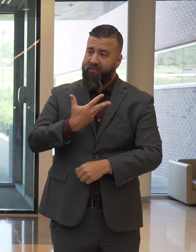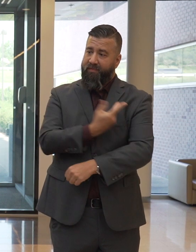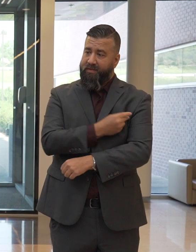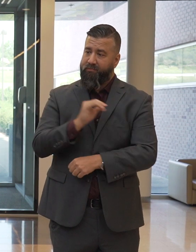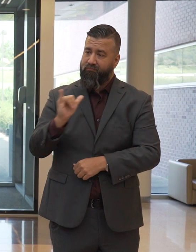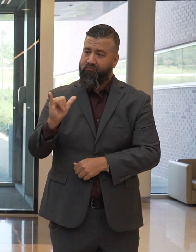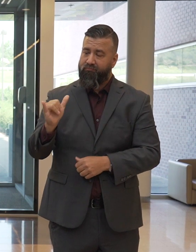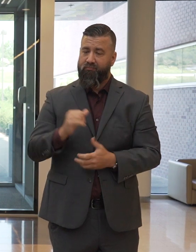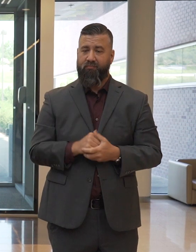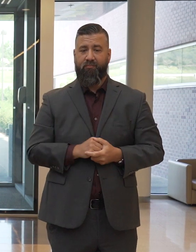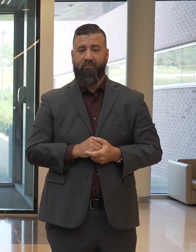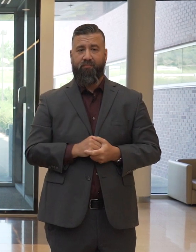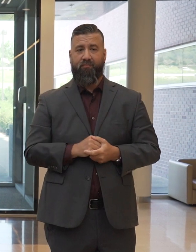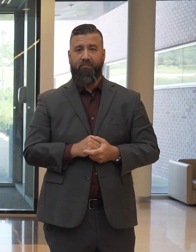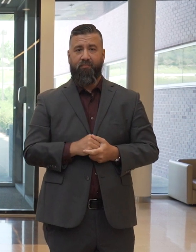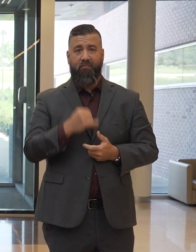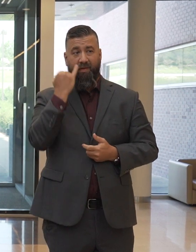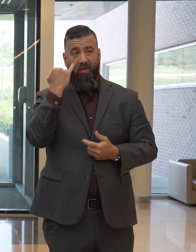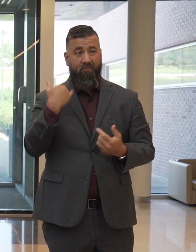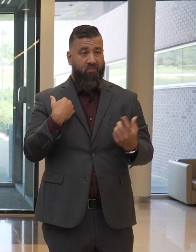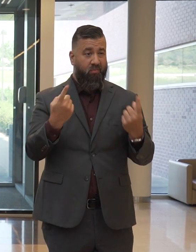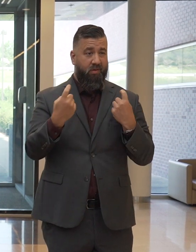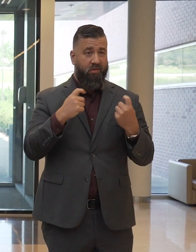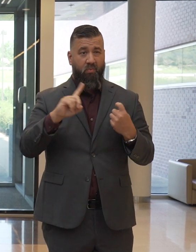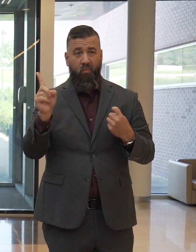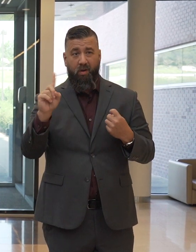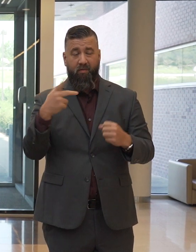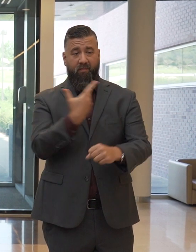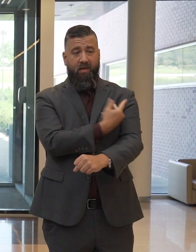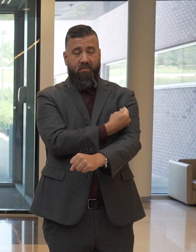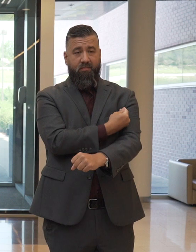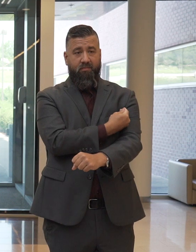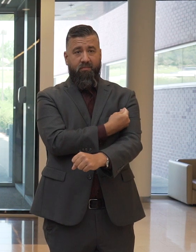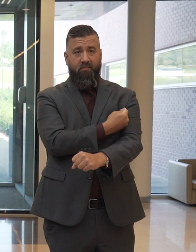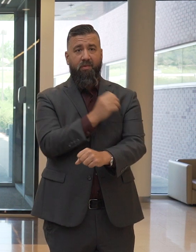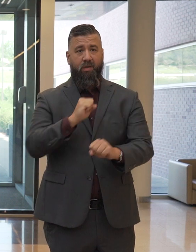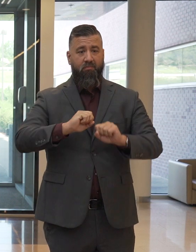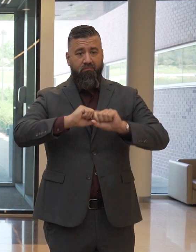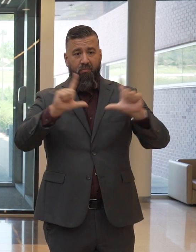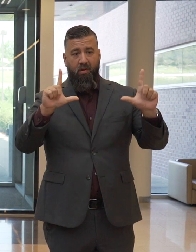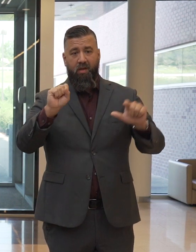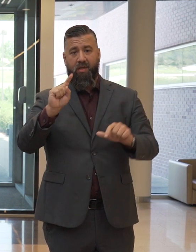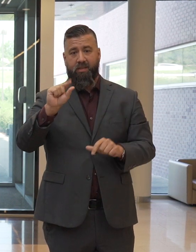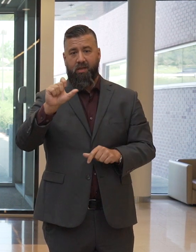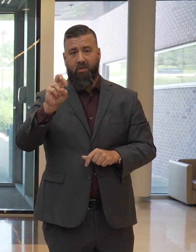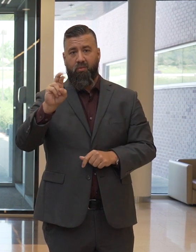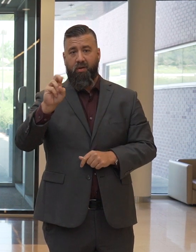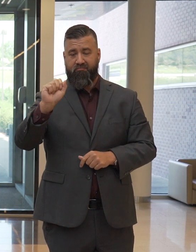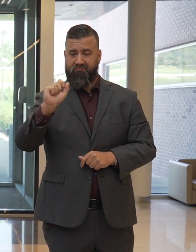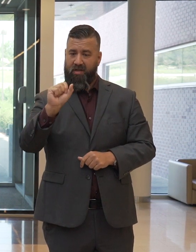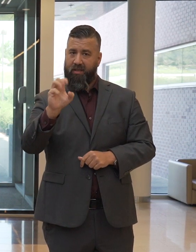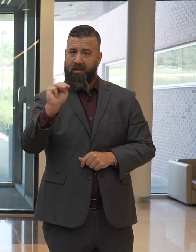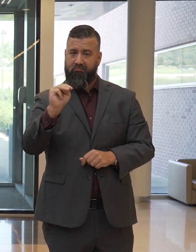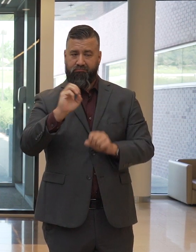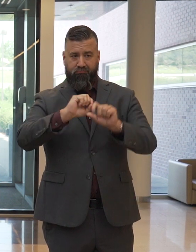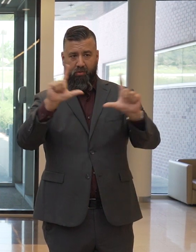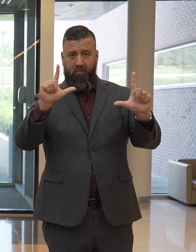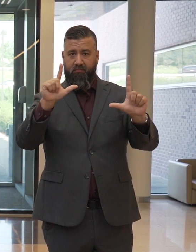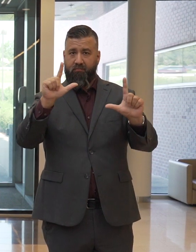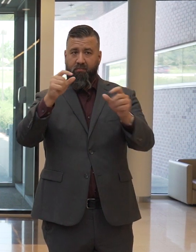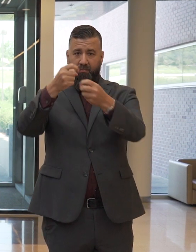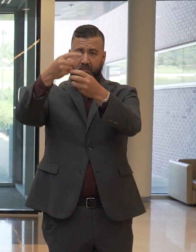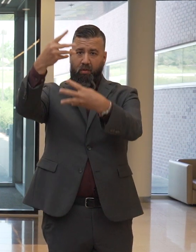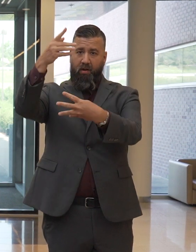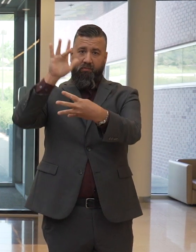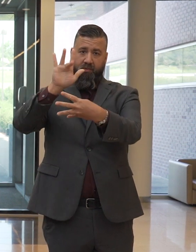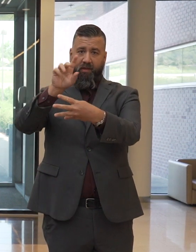too. And if you have questions about where to get a vaccine, then you can log on to our website at stlcorona.com, click on the